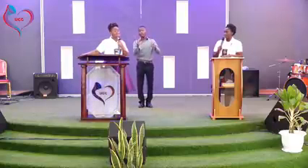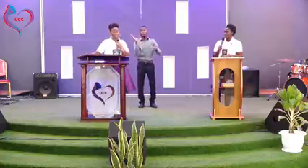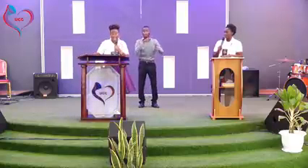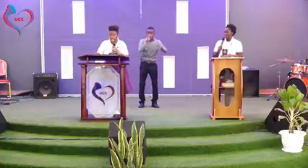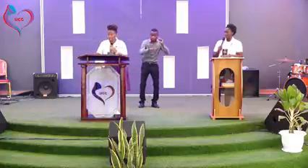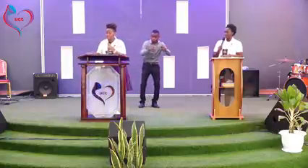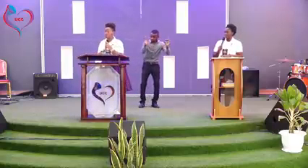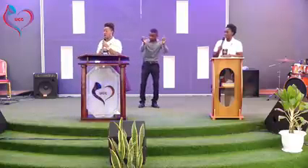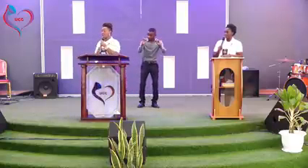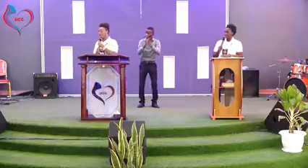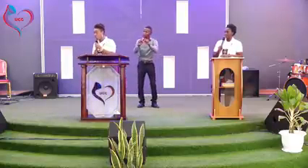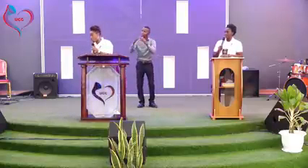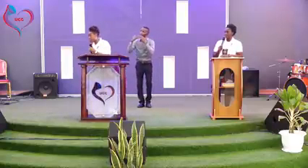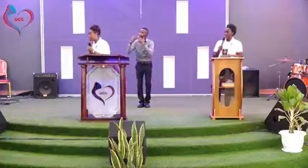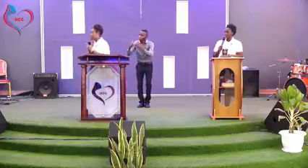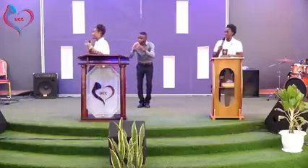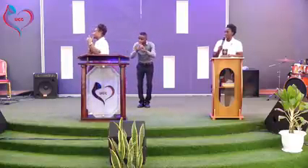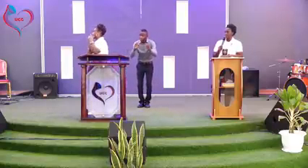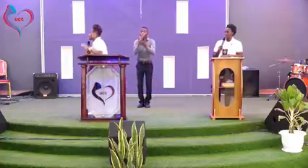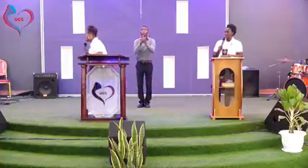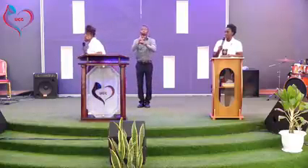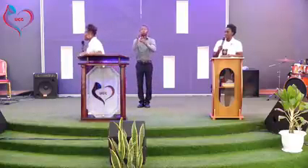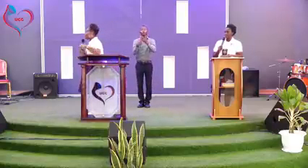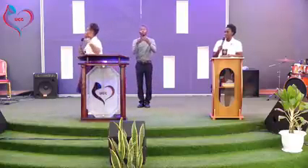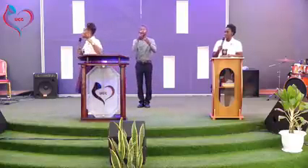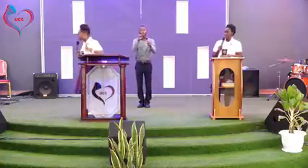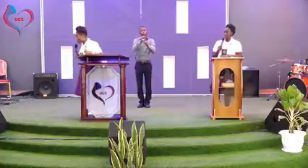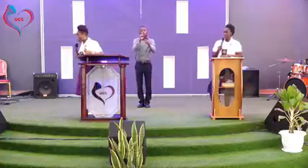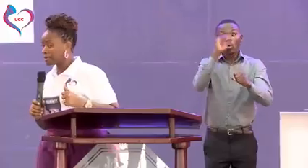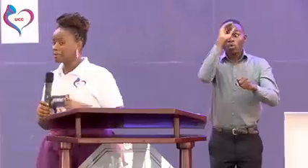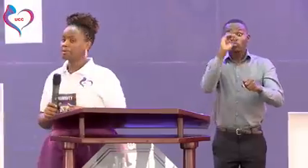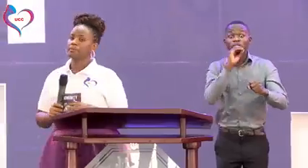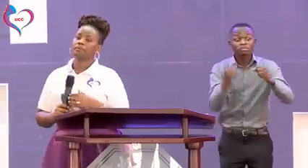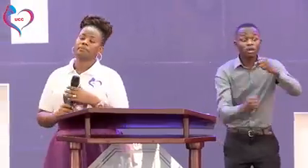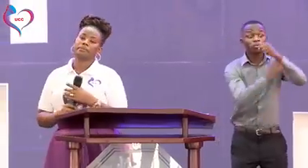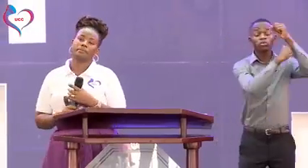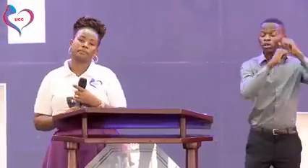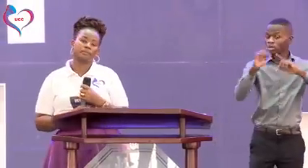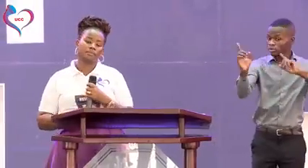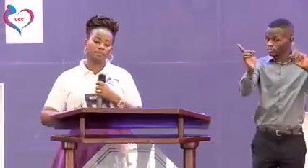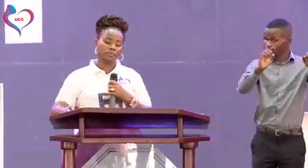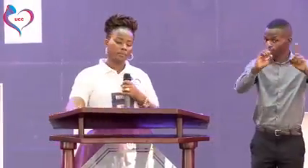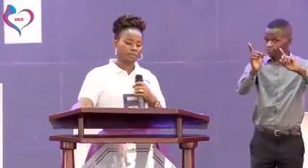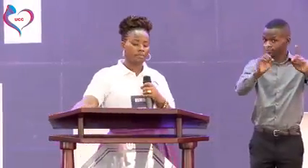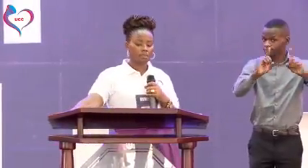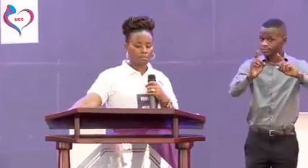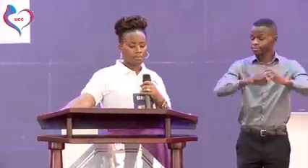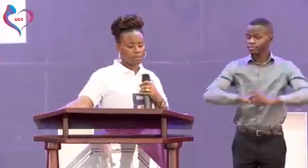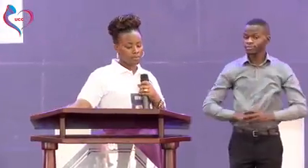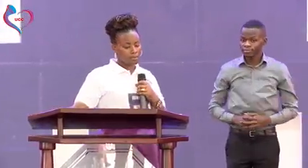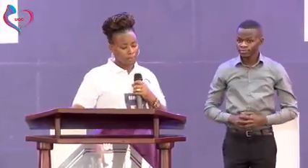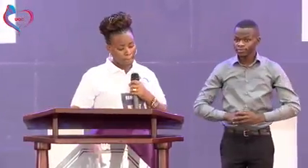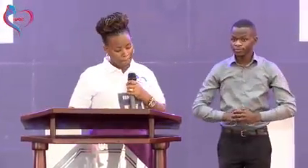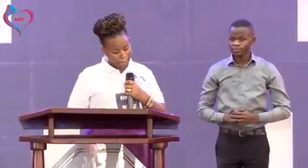to give thanks, but you are not making a charitable donation. Si kibi fo kujja ne tubebaza naye